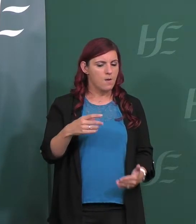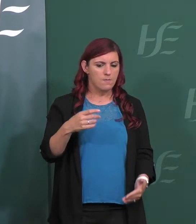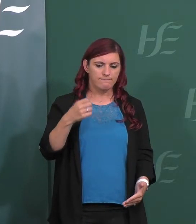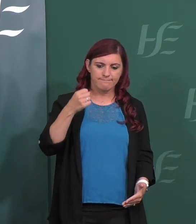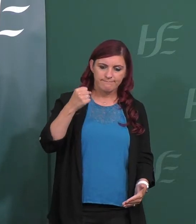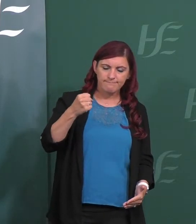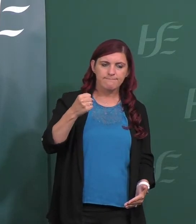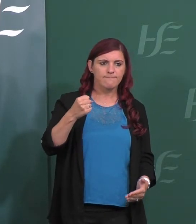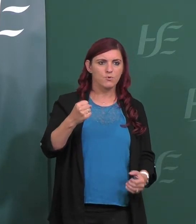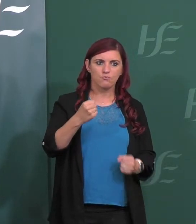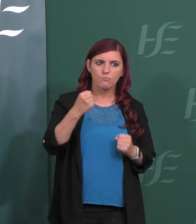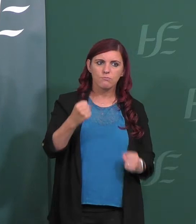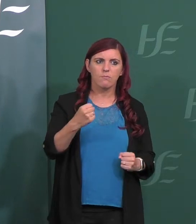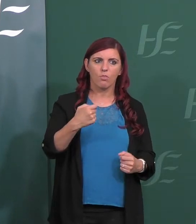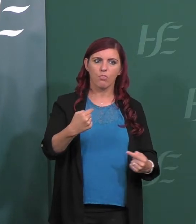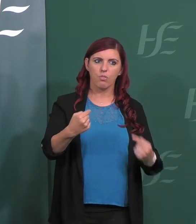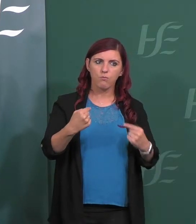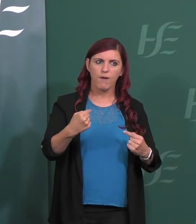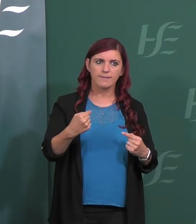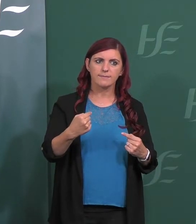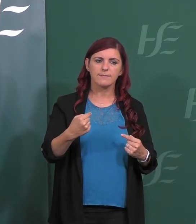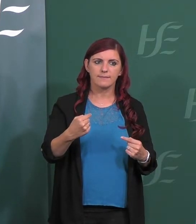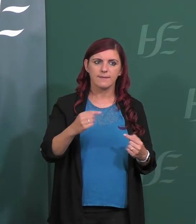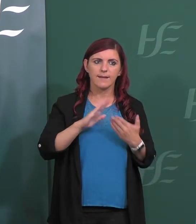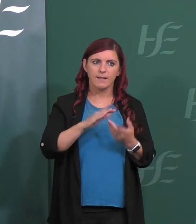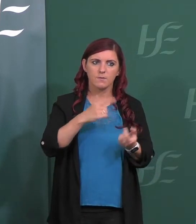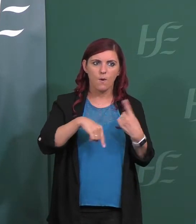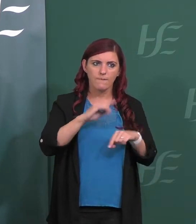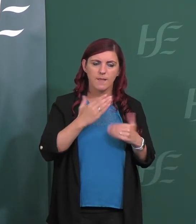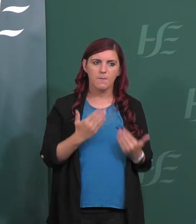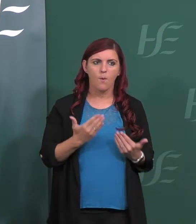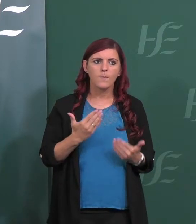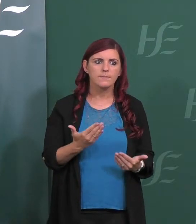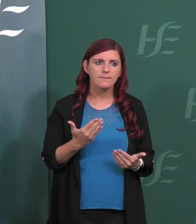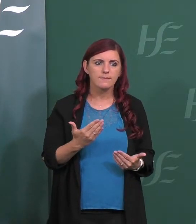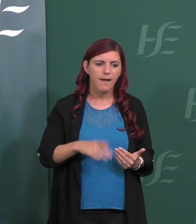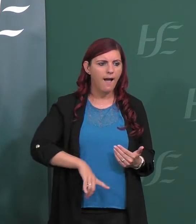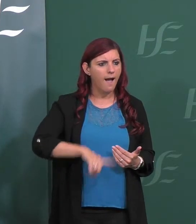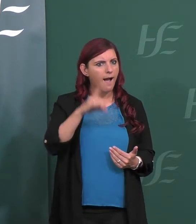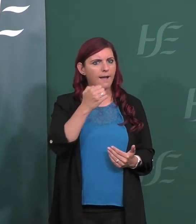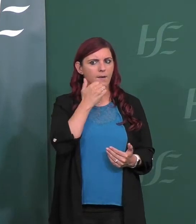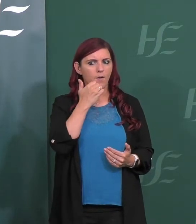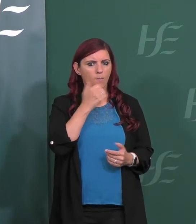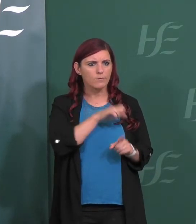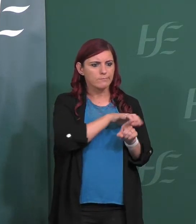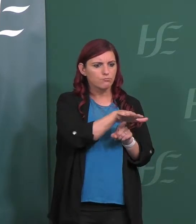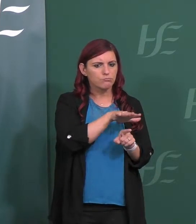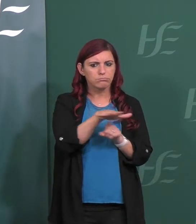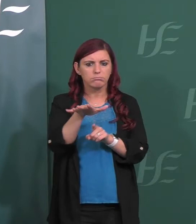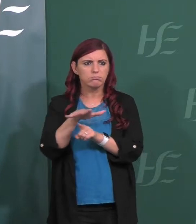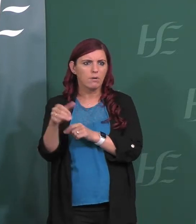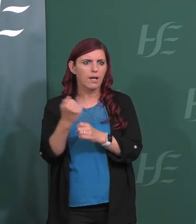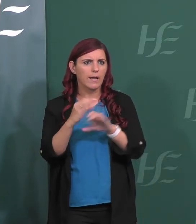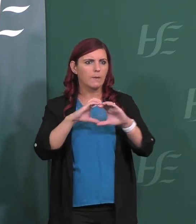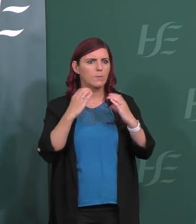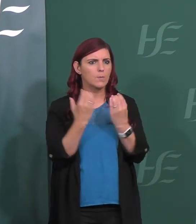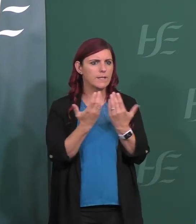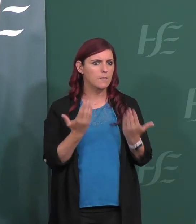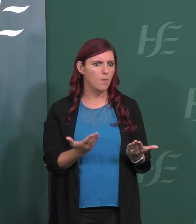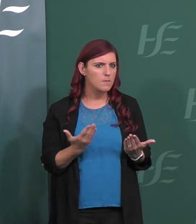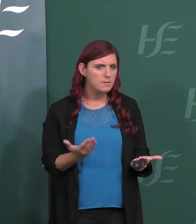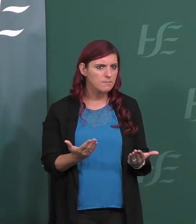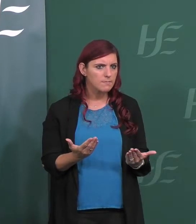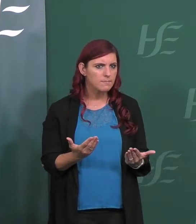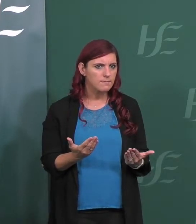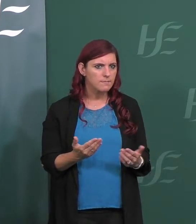real and live threat with extremely high and prevalent, still extremely high and prevalent in our communities. Age